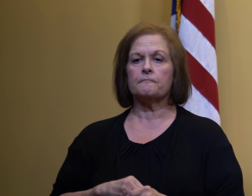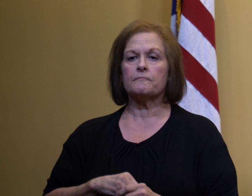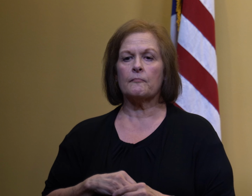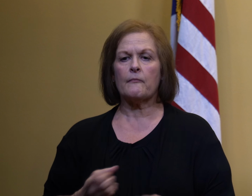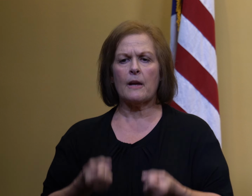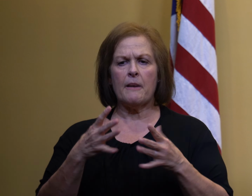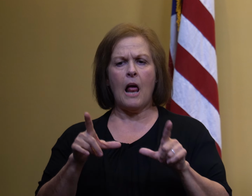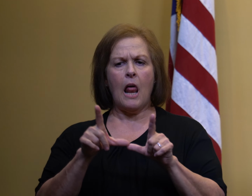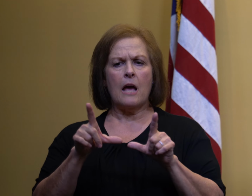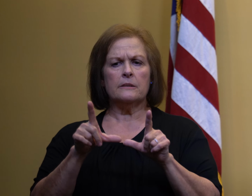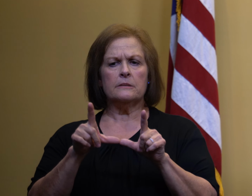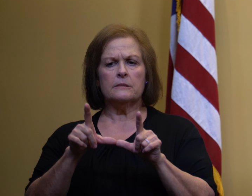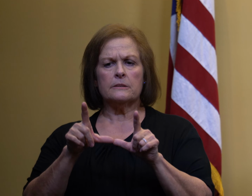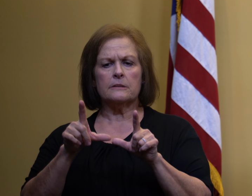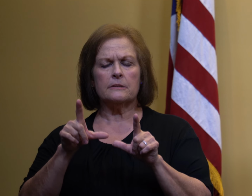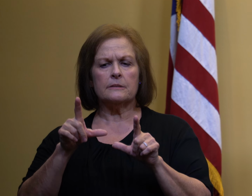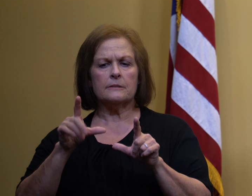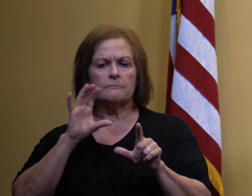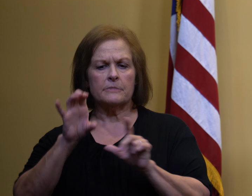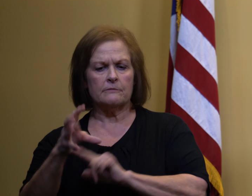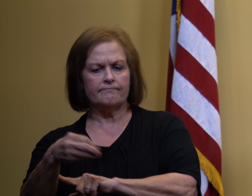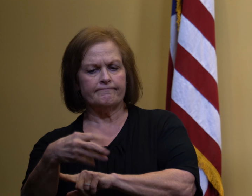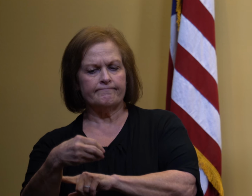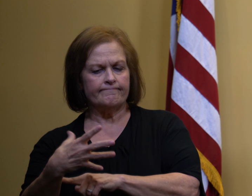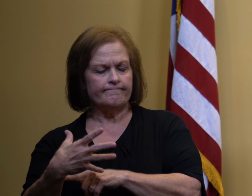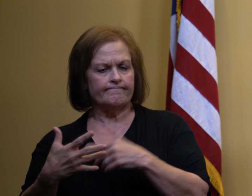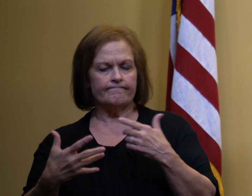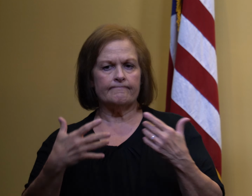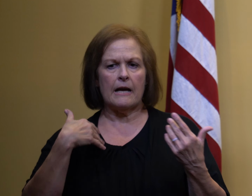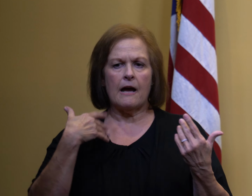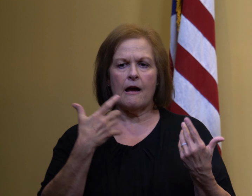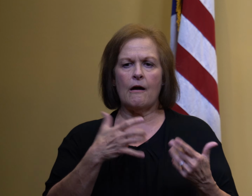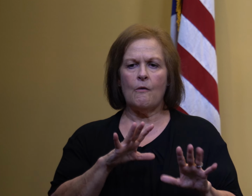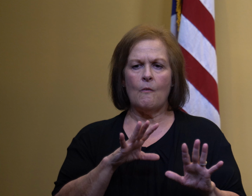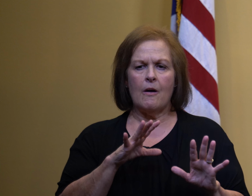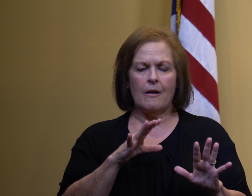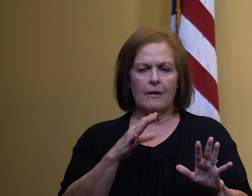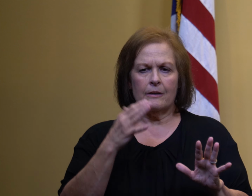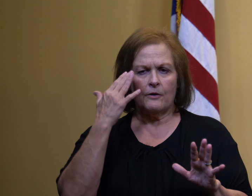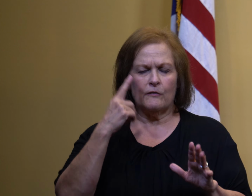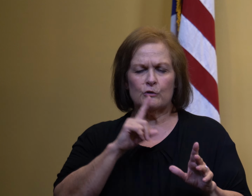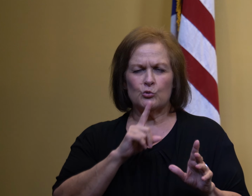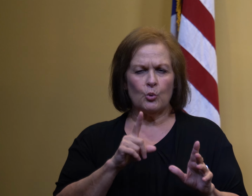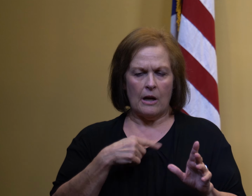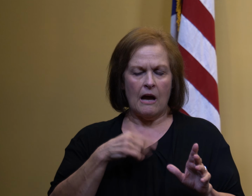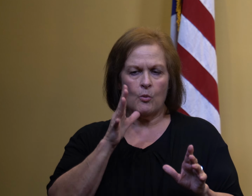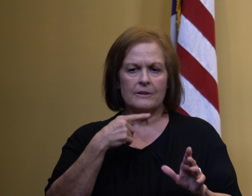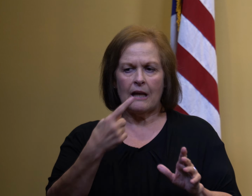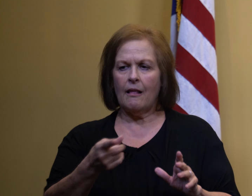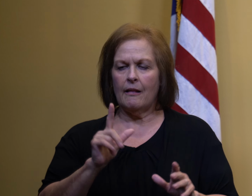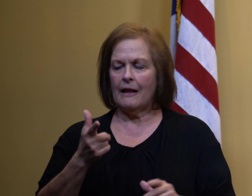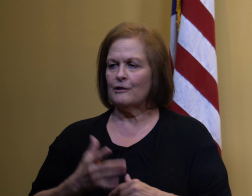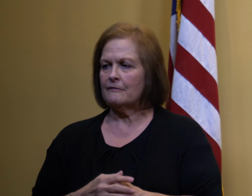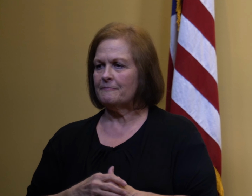how many license plate readers have y'all installed? Oh, I'll get you that. I don't want to speak out of turn, tell you one thing. It's used against me.